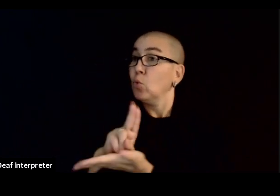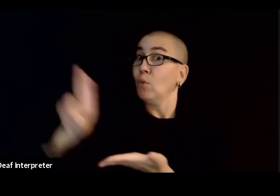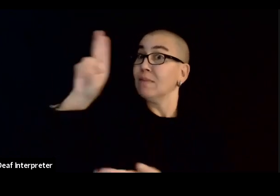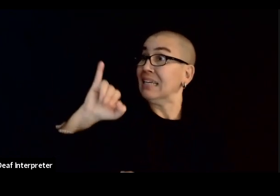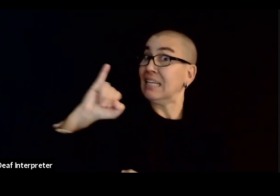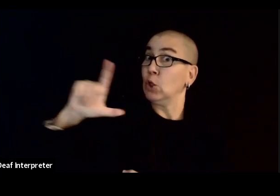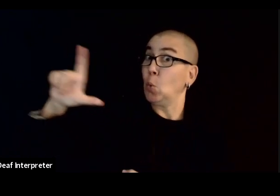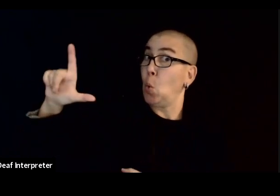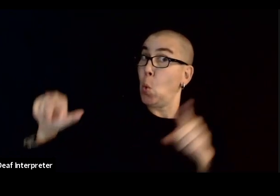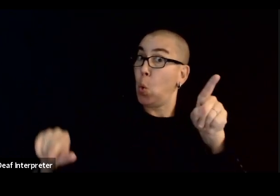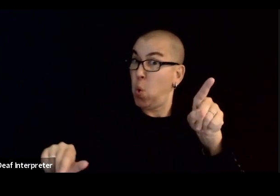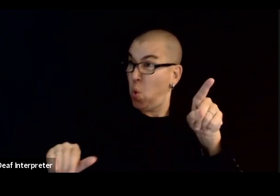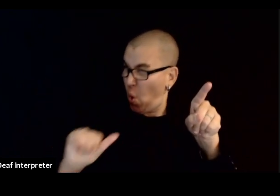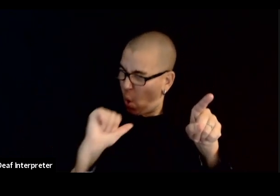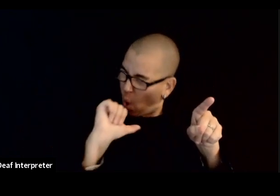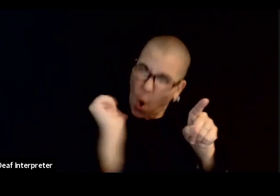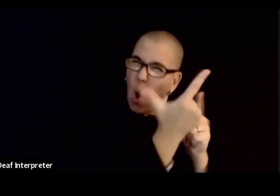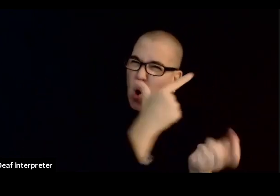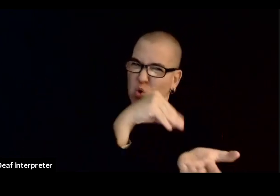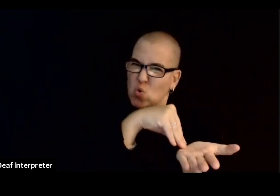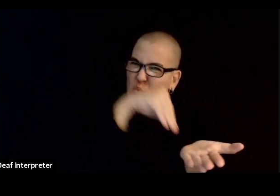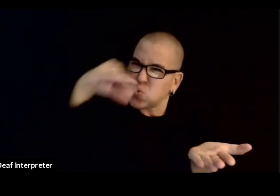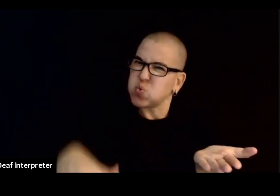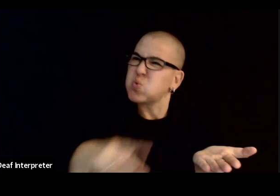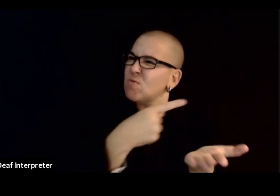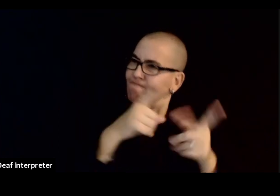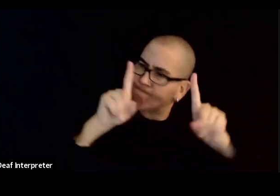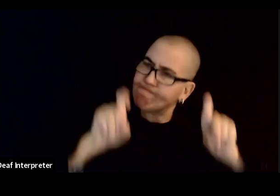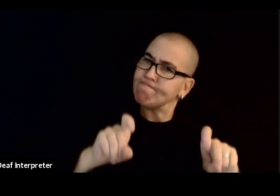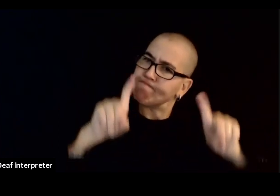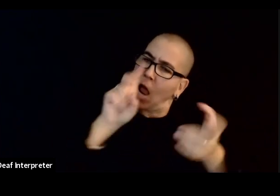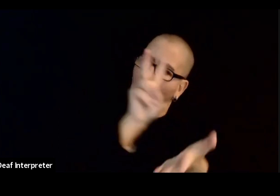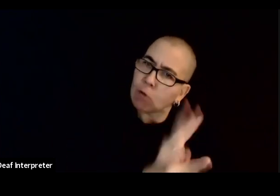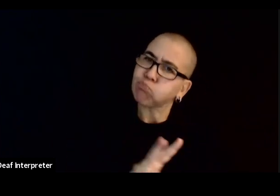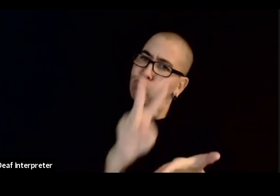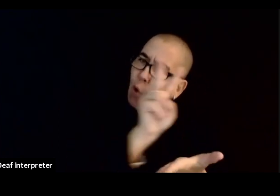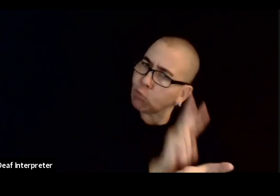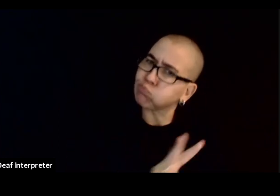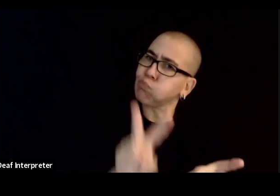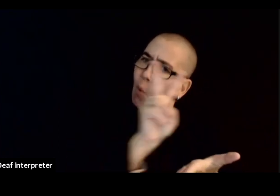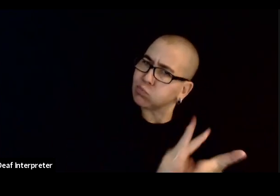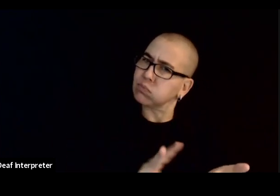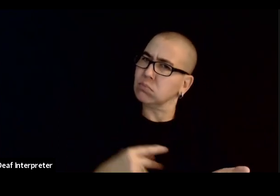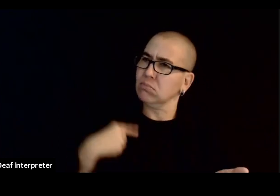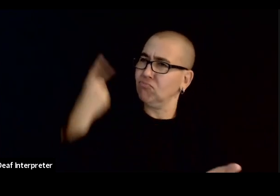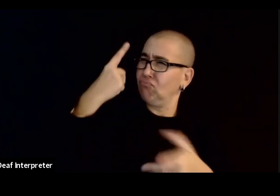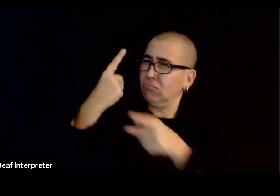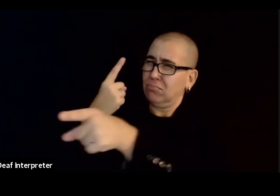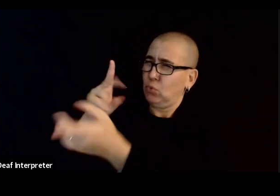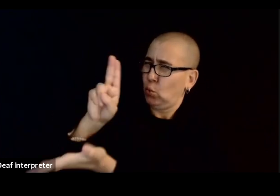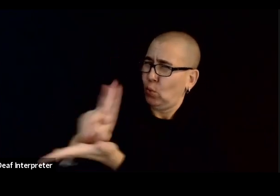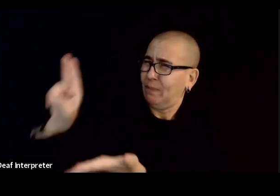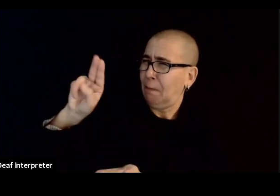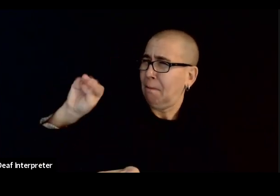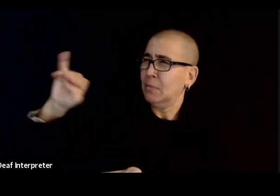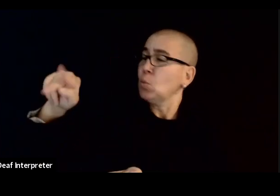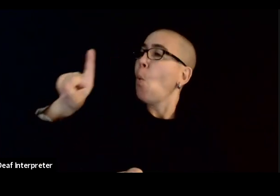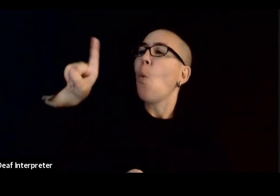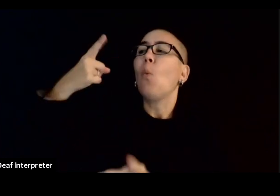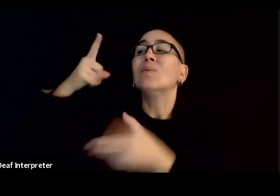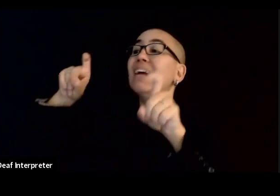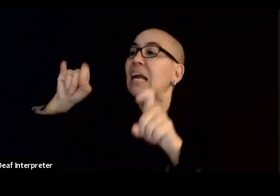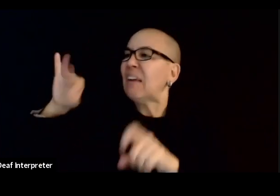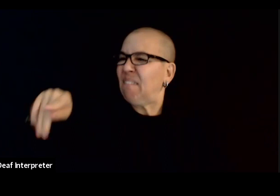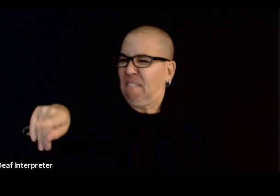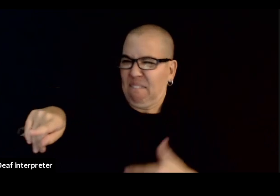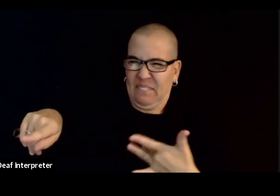I think at the University of Minnesota, it's only testing symptomatic students. And so I'm kind of curious if there's a kind of philosophy there of,